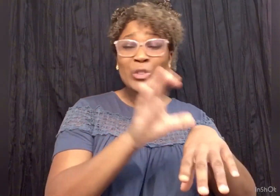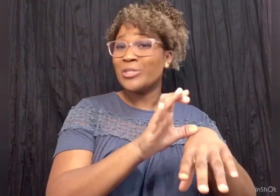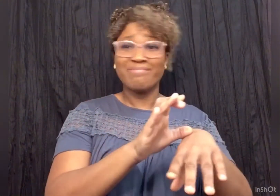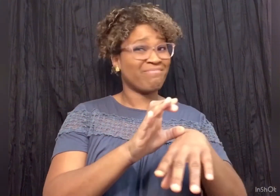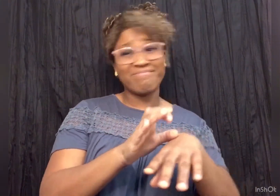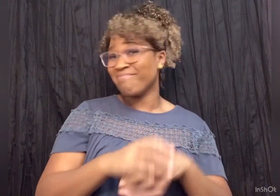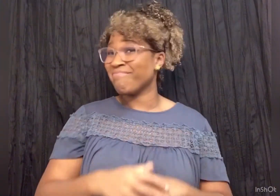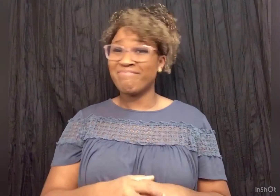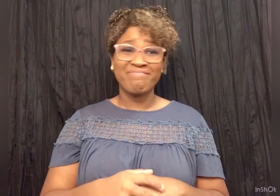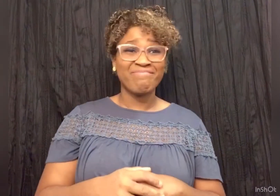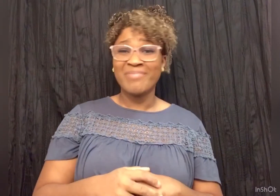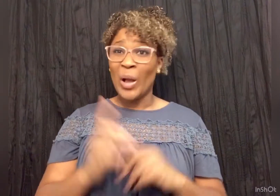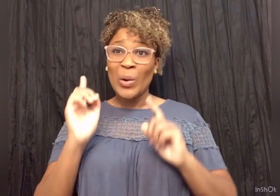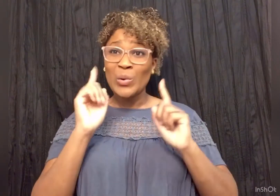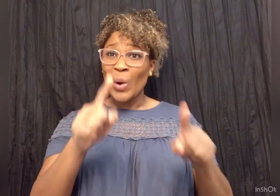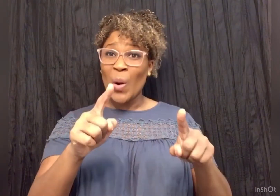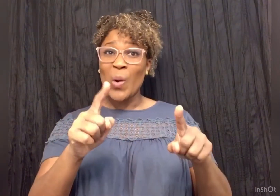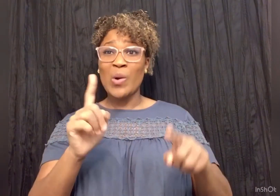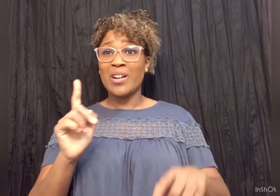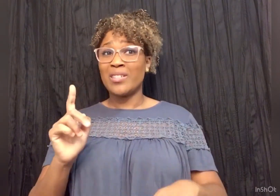streets after 6 o'clock in the evening.